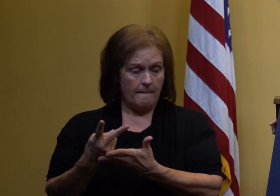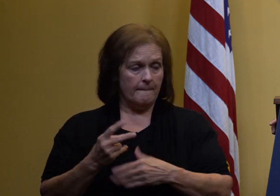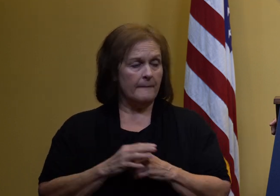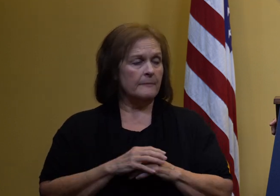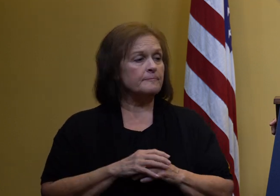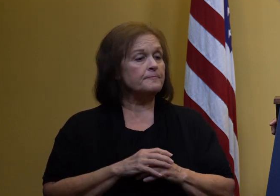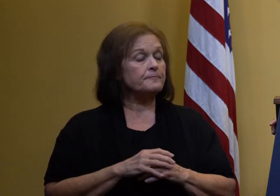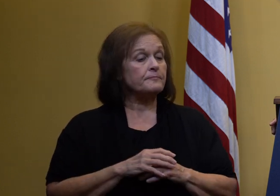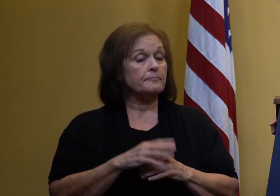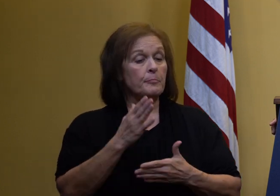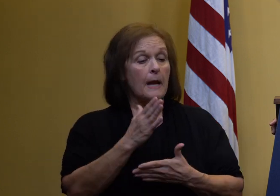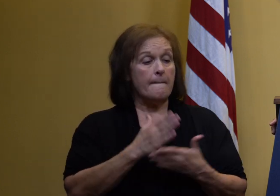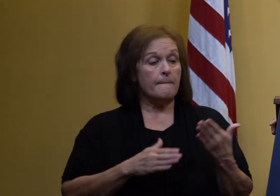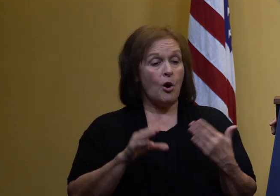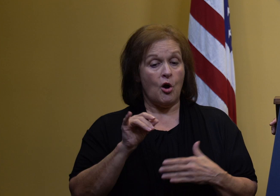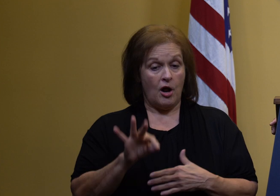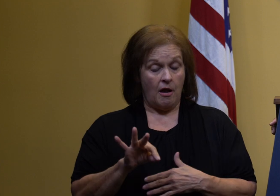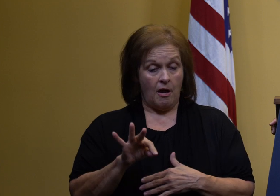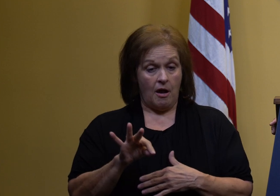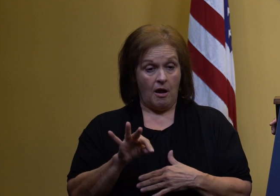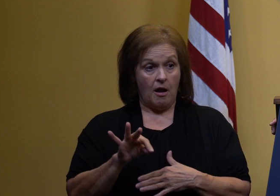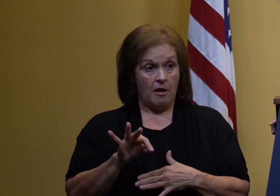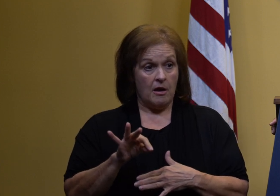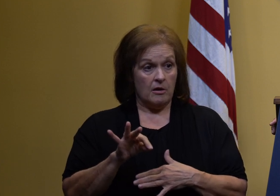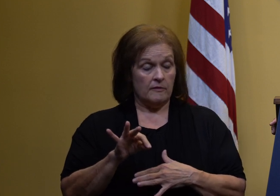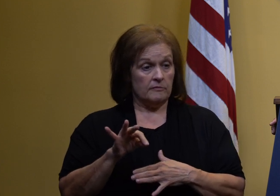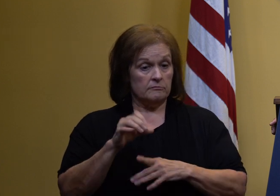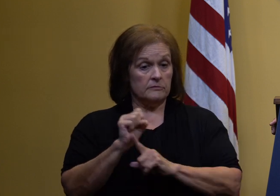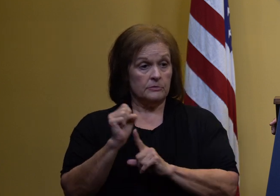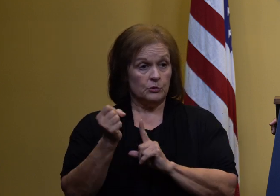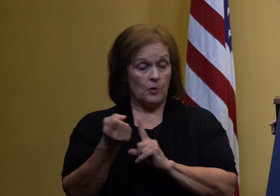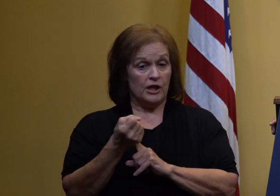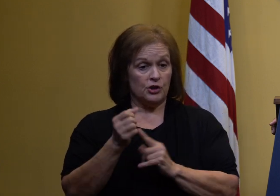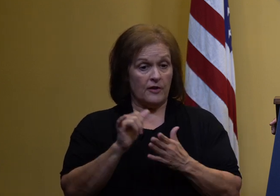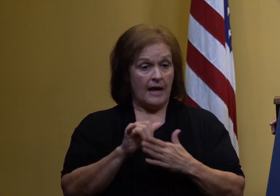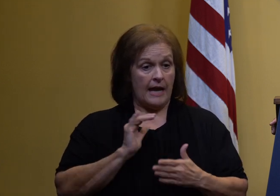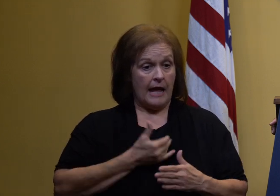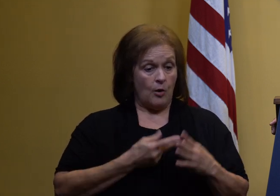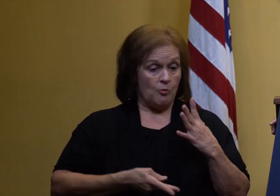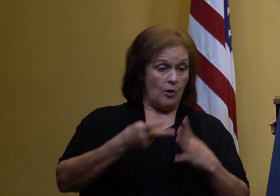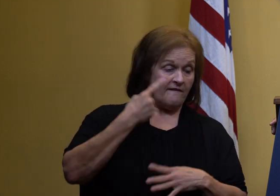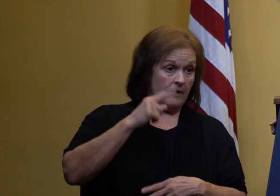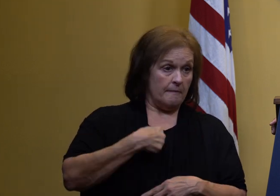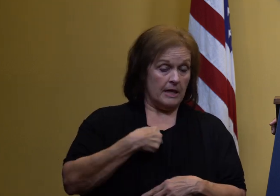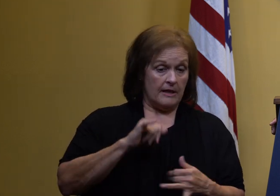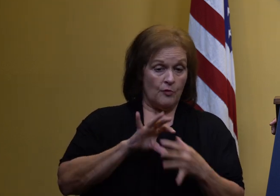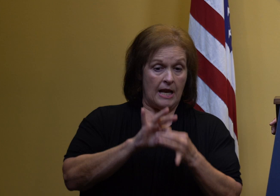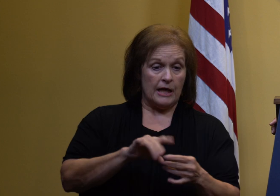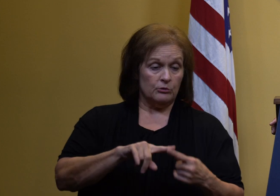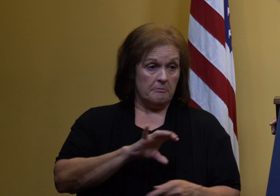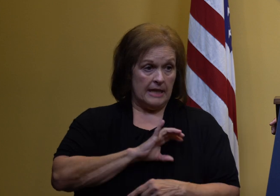I mentioned, part of the existing conditions and the environment that are priorities for me as it relates